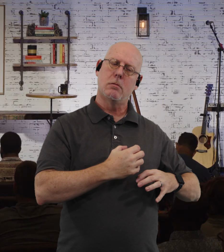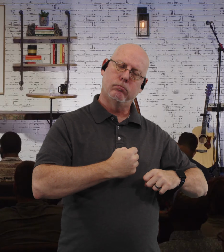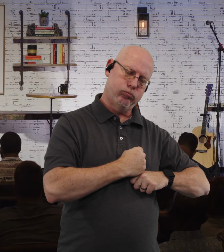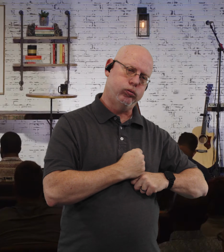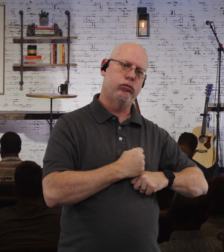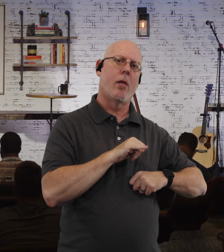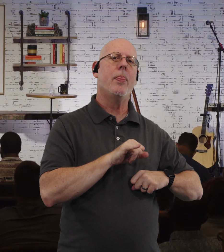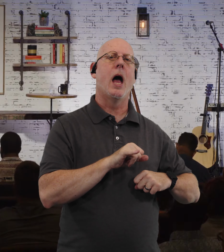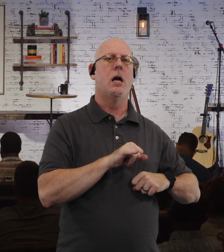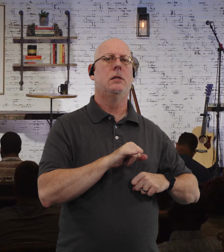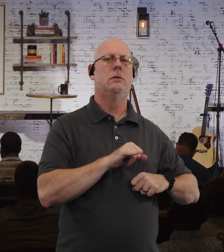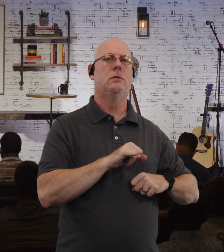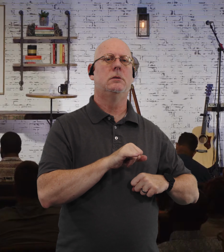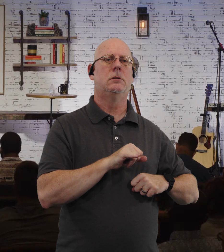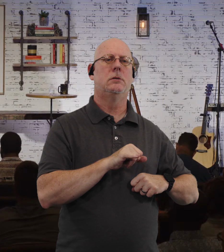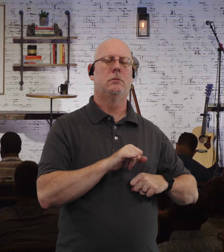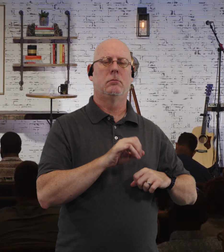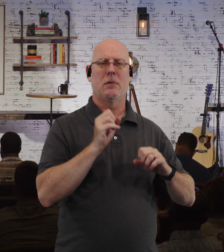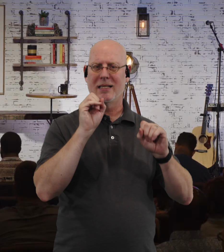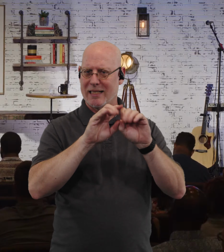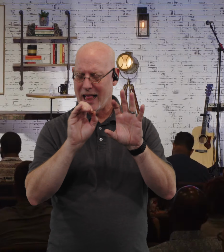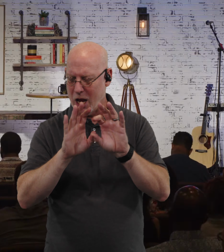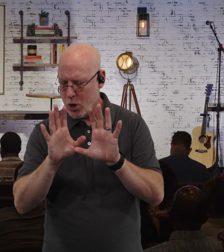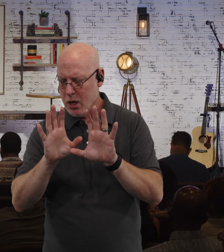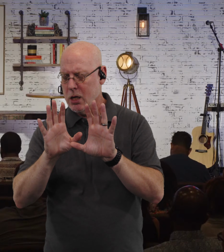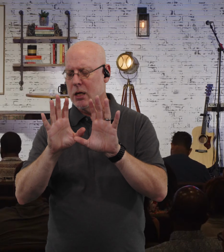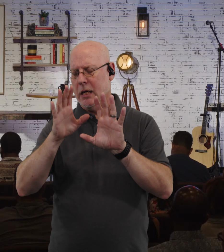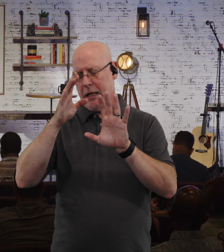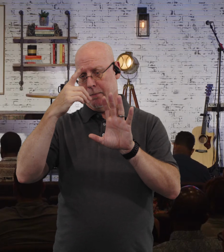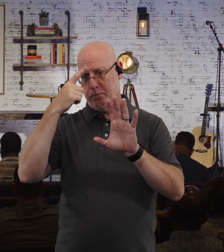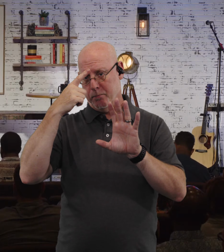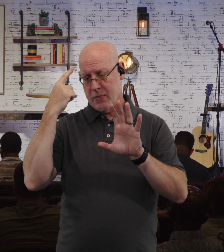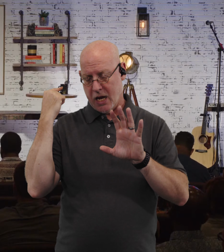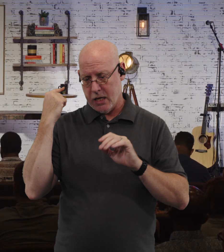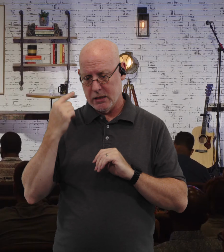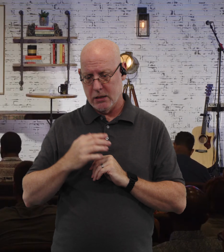to it. And just so we're clear, because